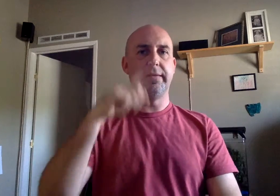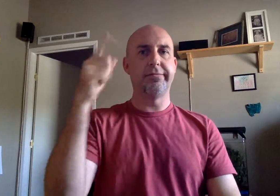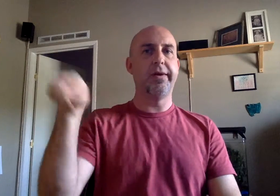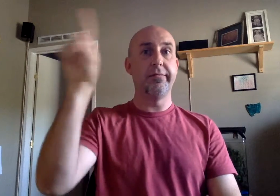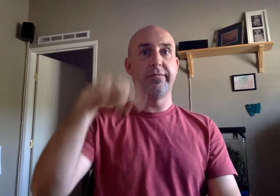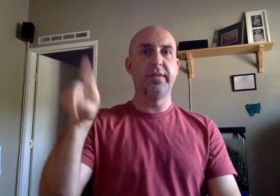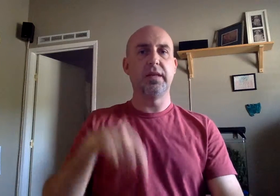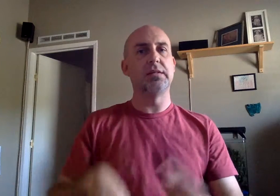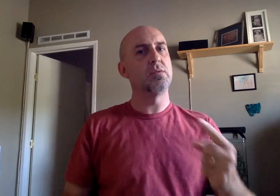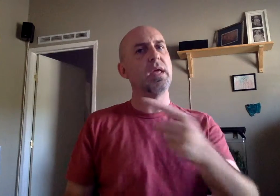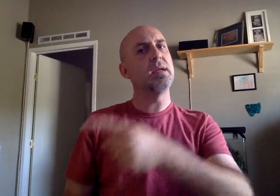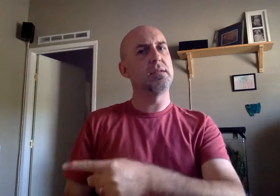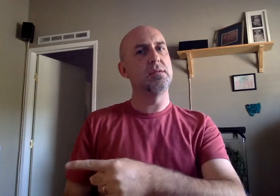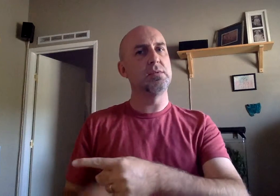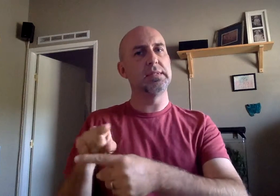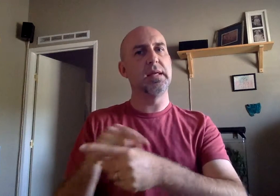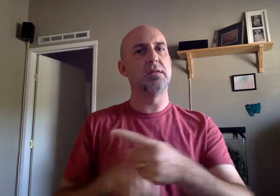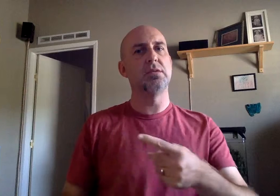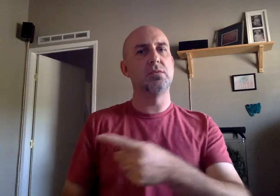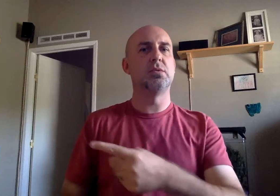for everything. It's okay to use this hand too. So